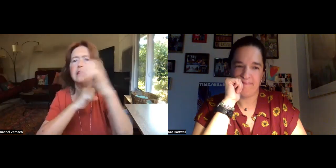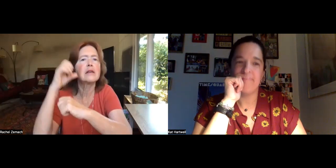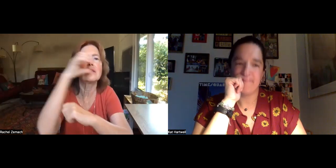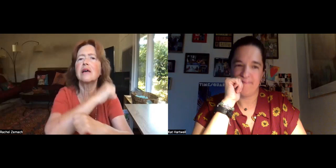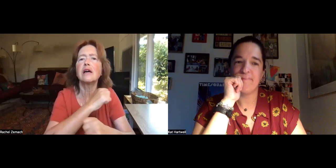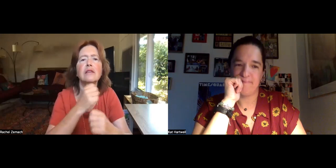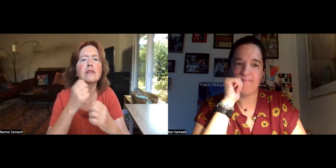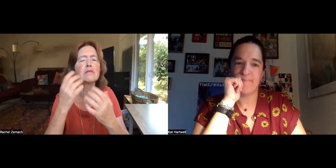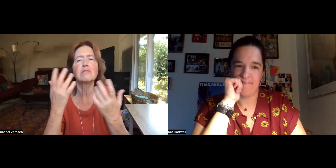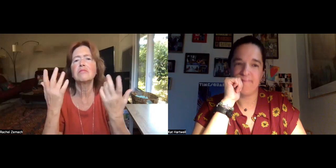It's